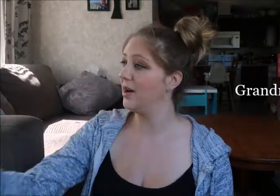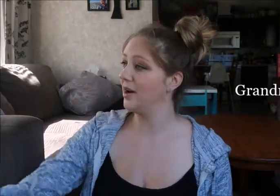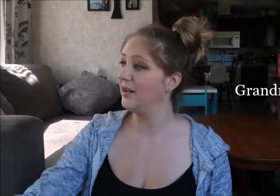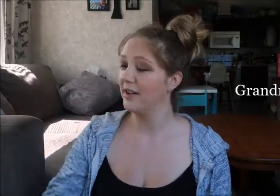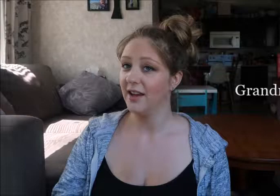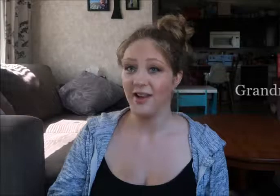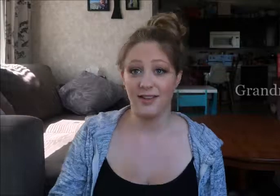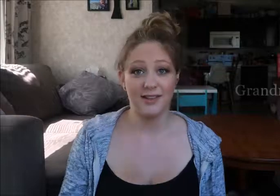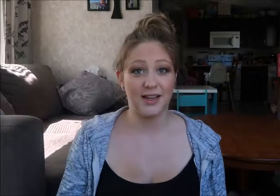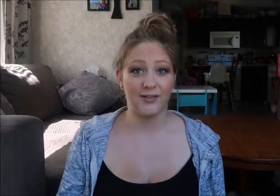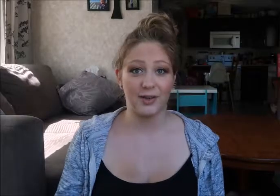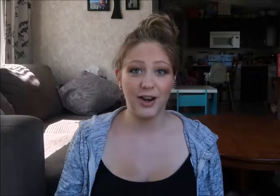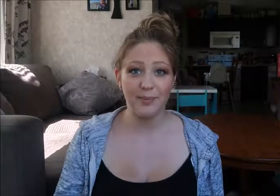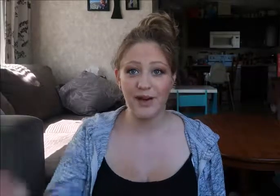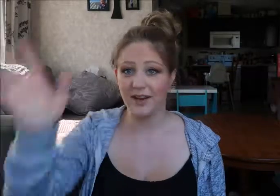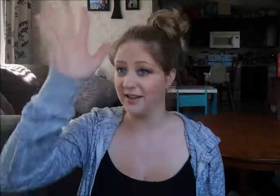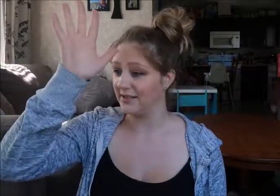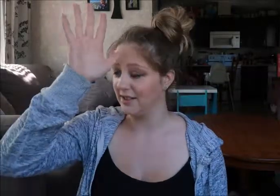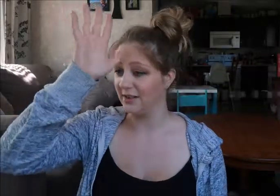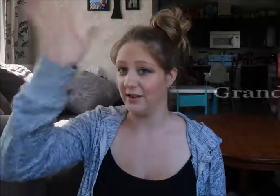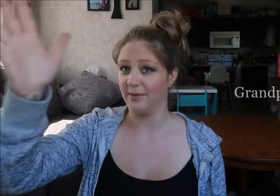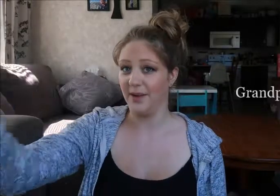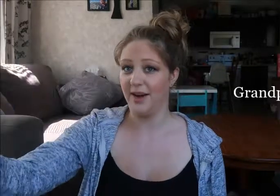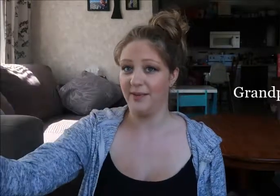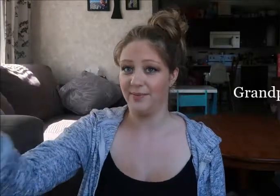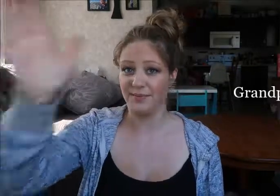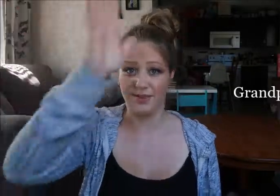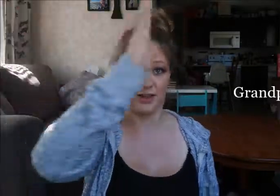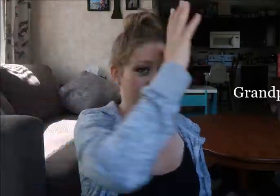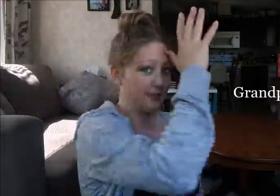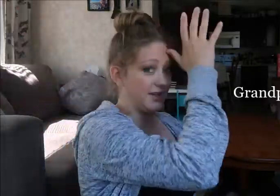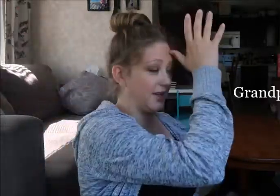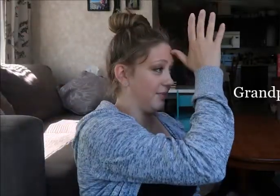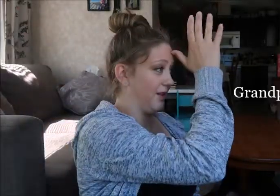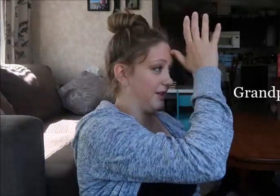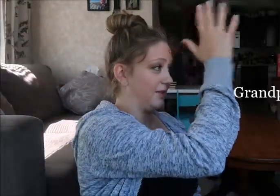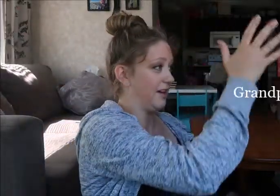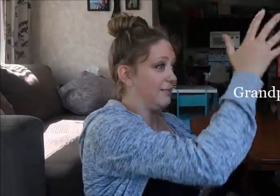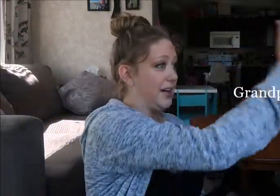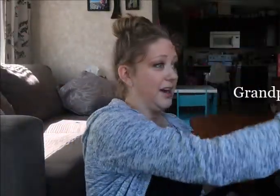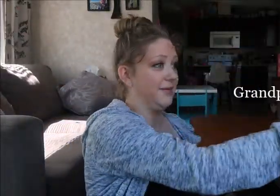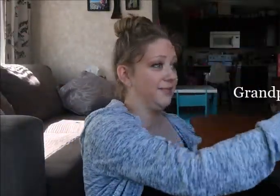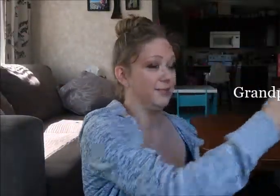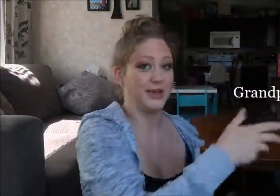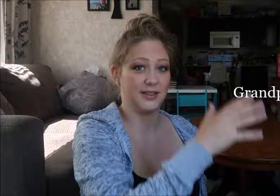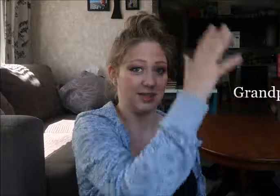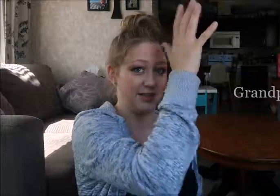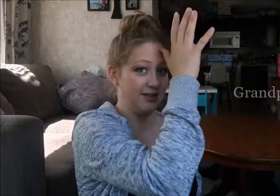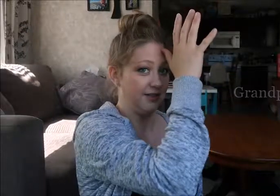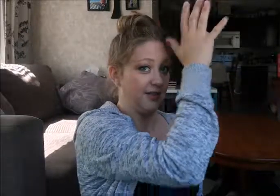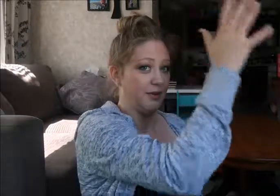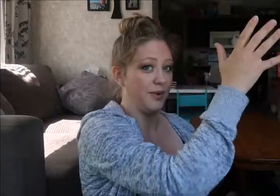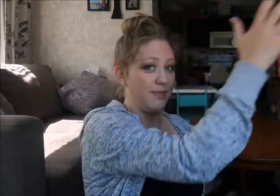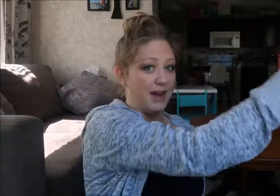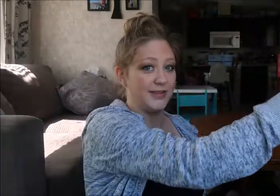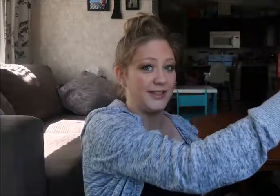grandma. And then the sign for grandpa is grandpa, so the same, grandpa, basically just with a bounce in